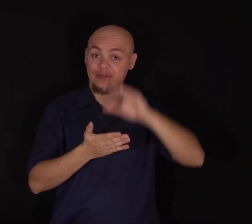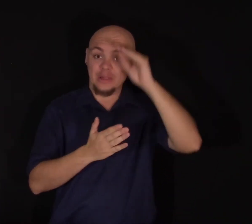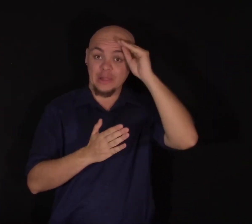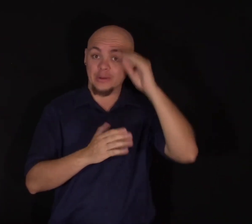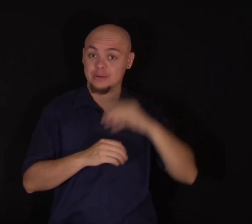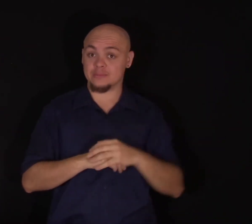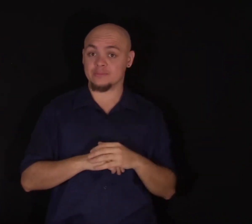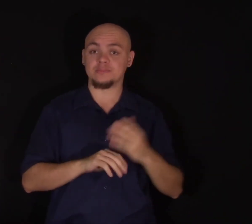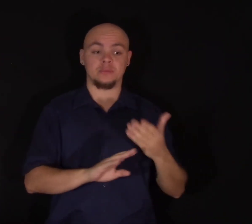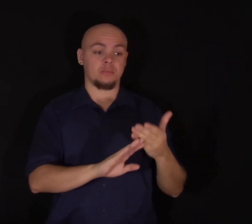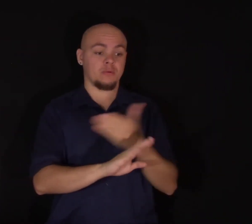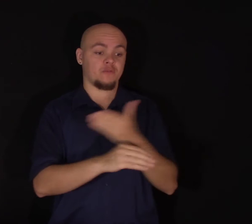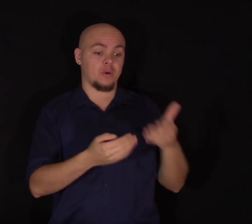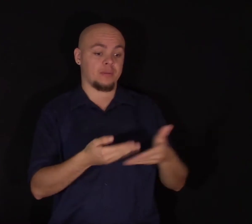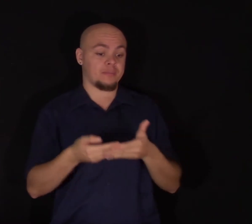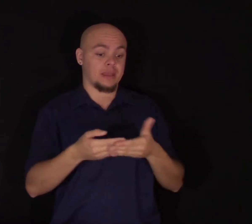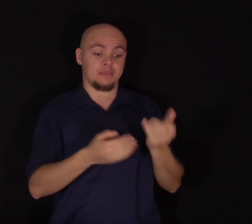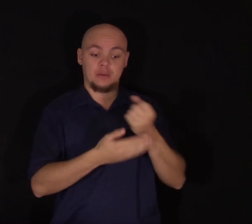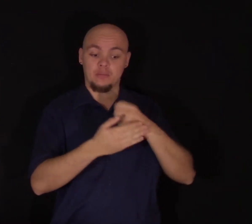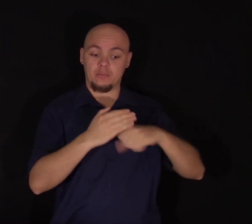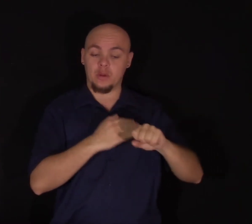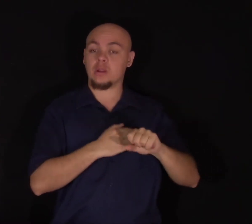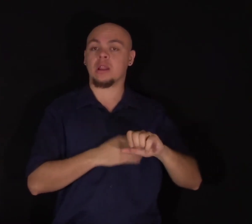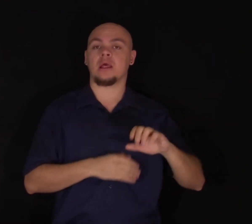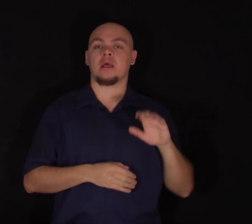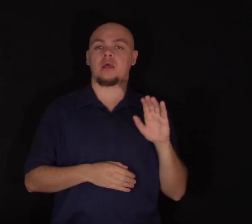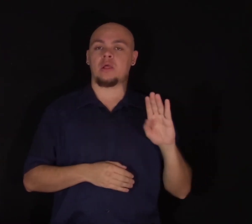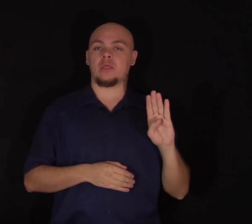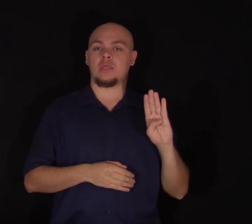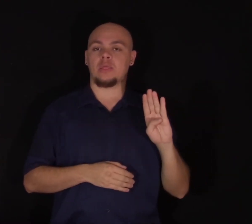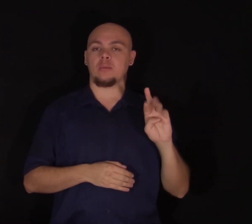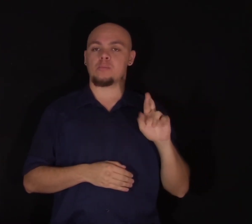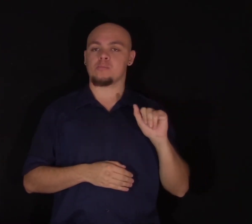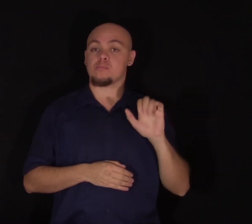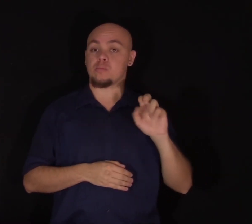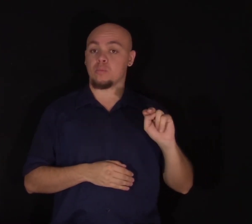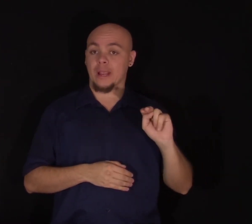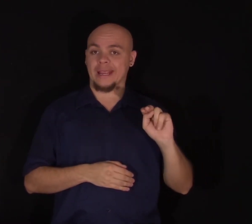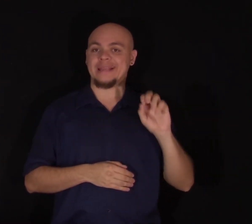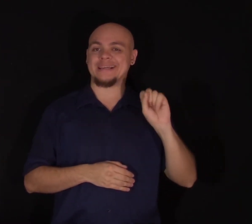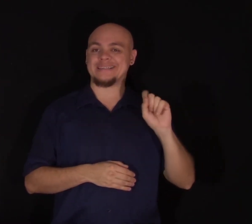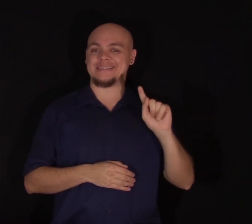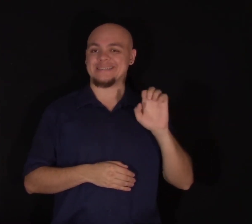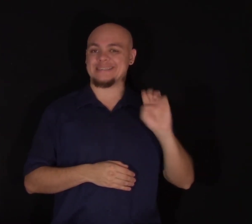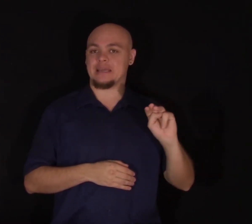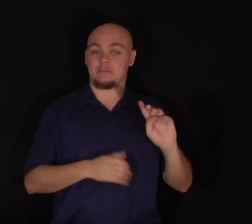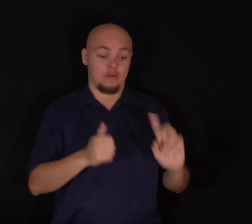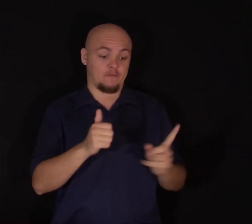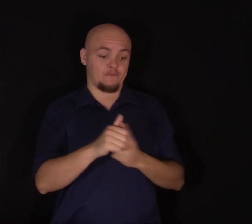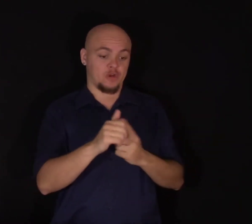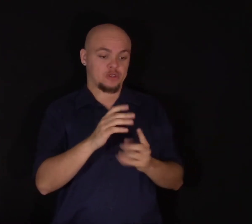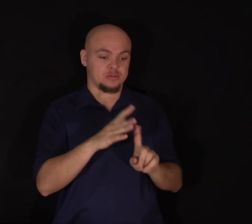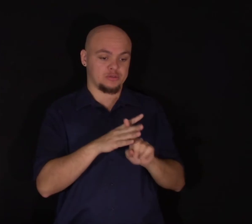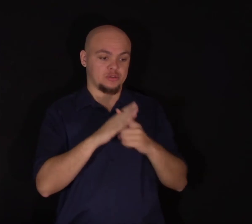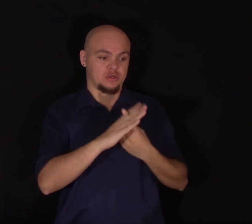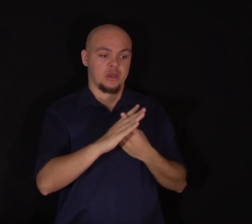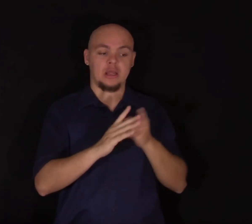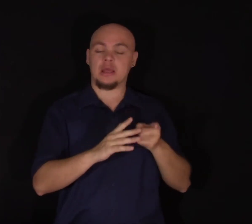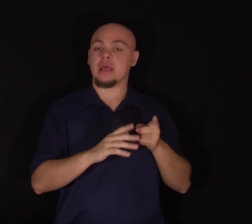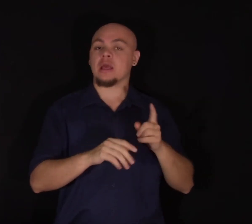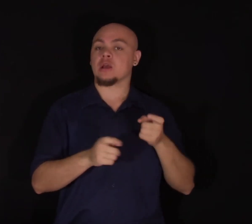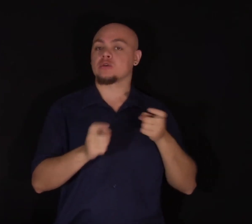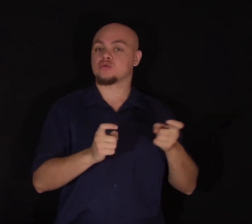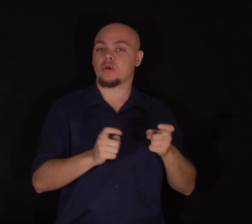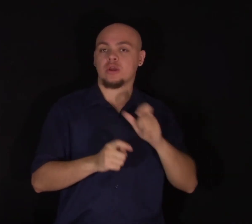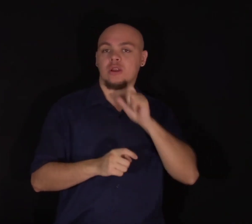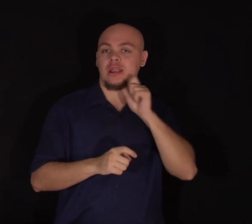Before a baby is born, the brainstem is the first part of the brain to develop in utero. It's the thing that controls involuntary actions, things